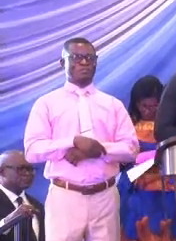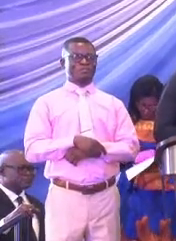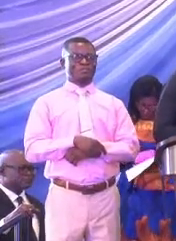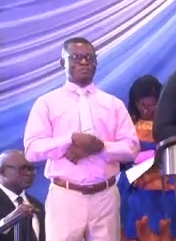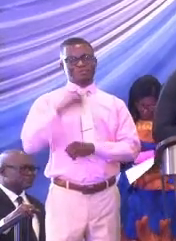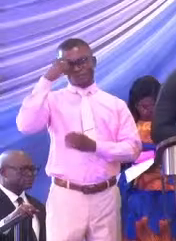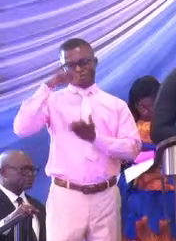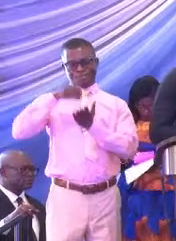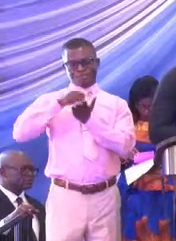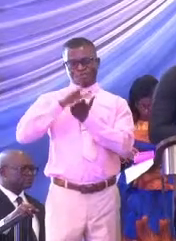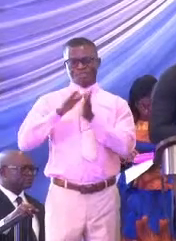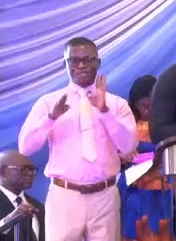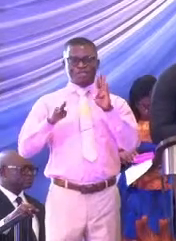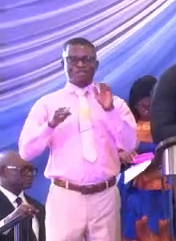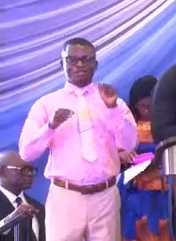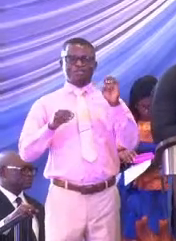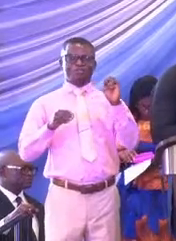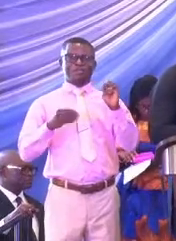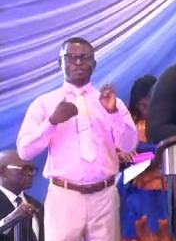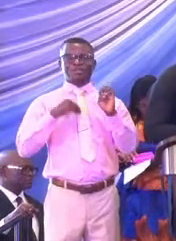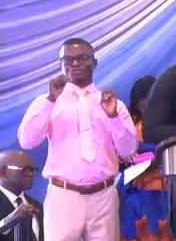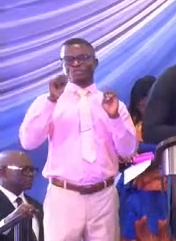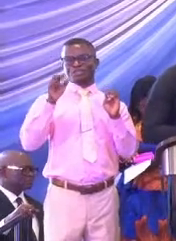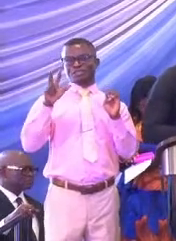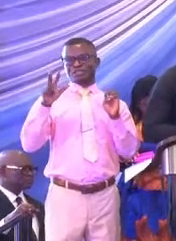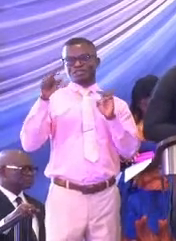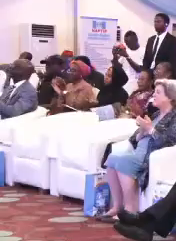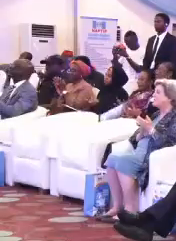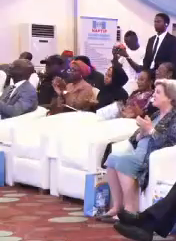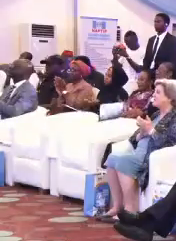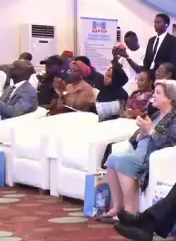for content, Bayes had 23 points.